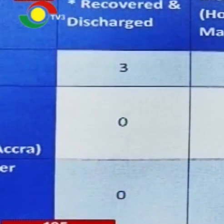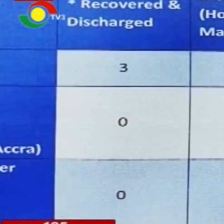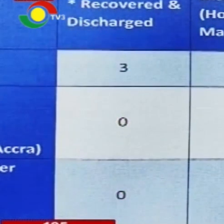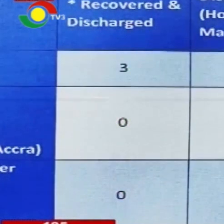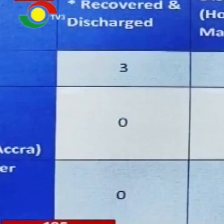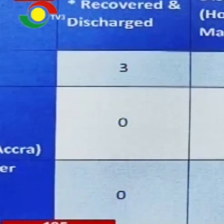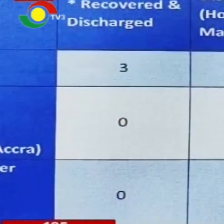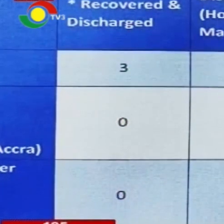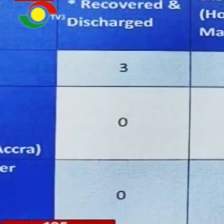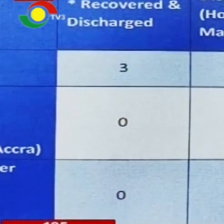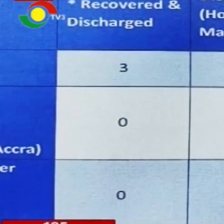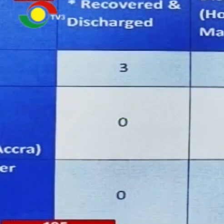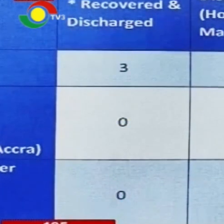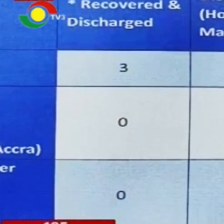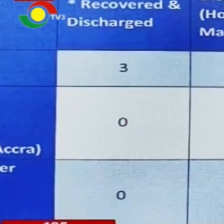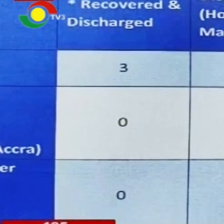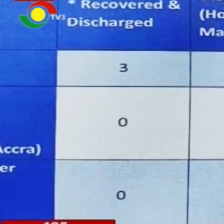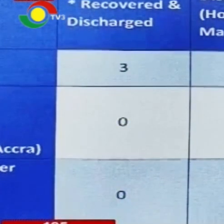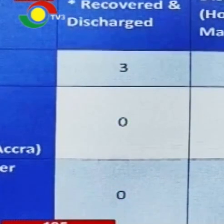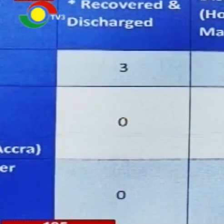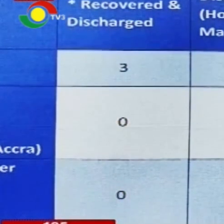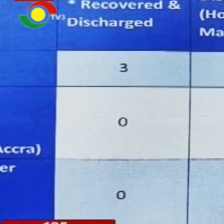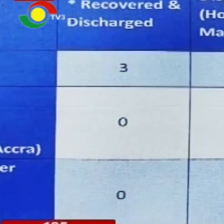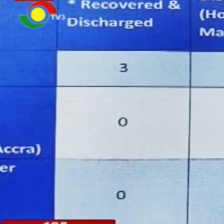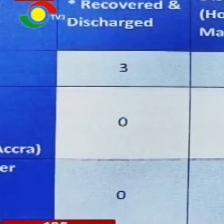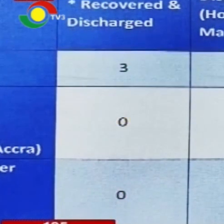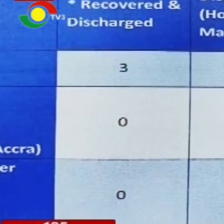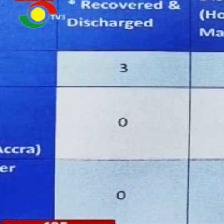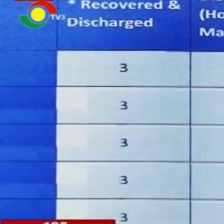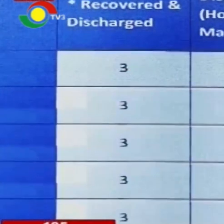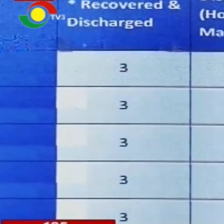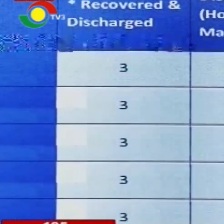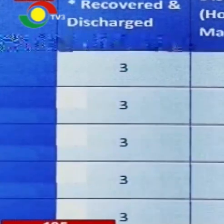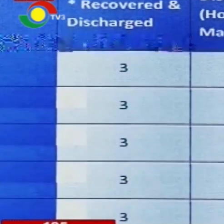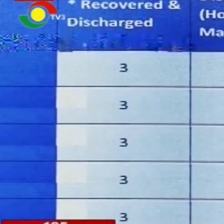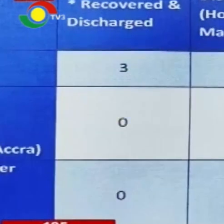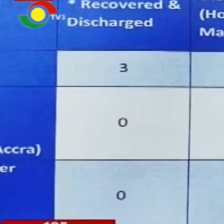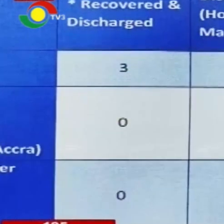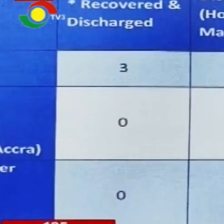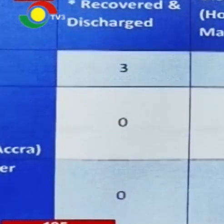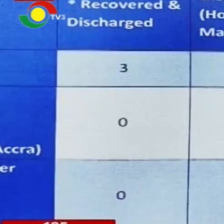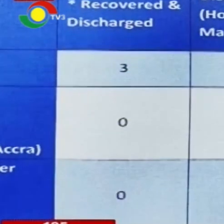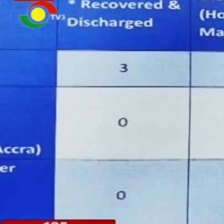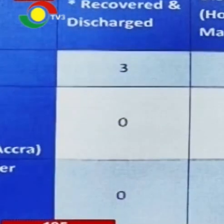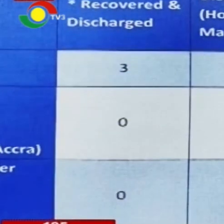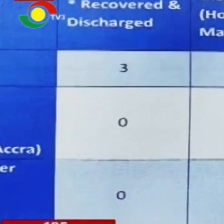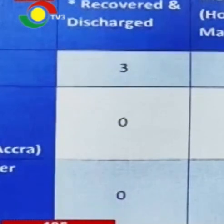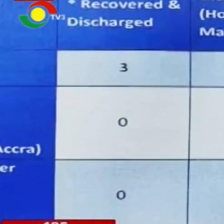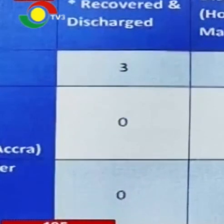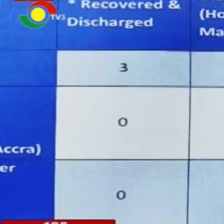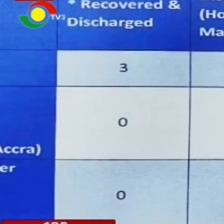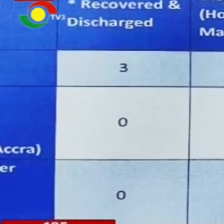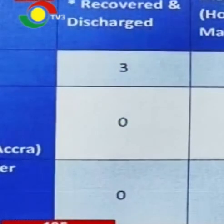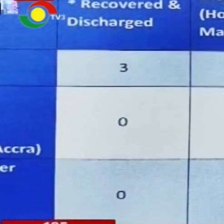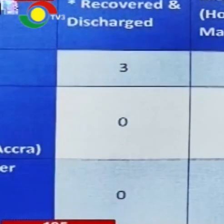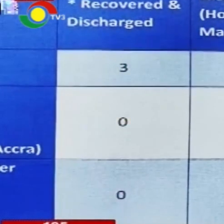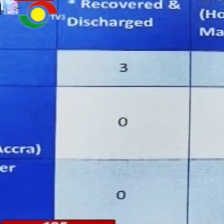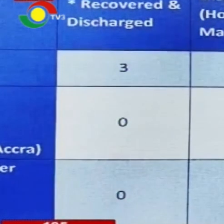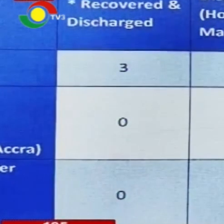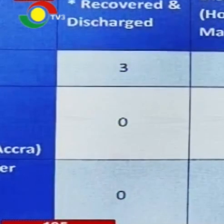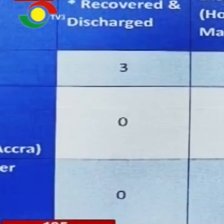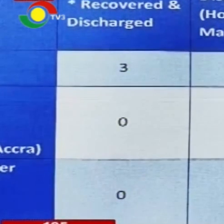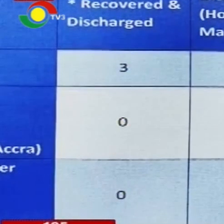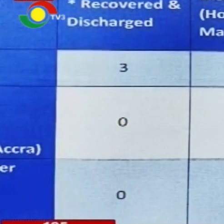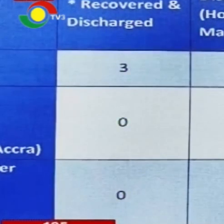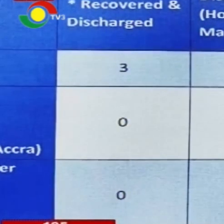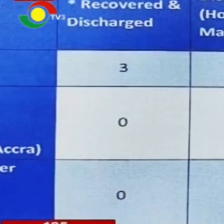us the 106. Now, in Accra, when the quarantine was introduced, a total of